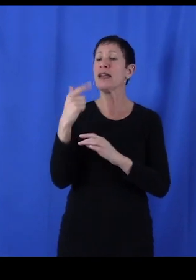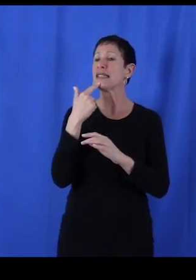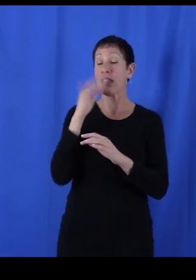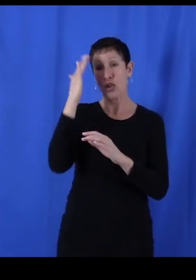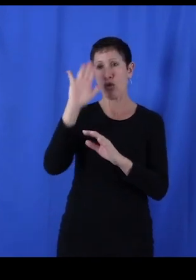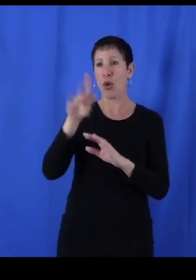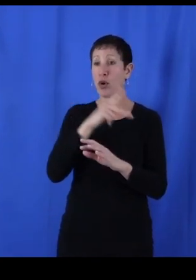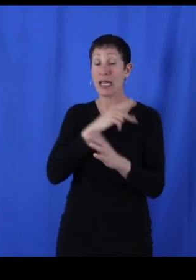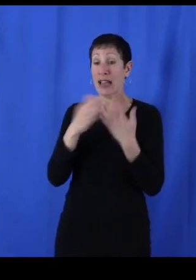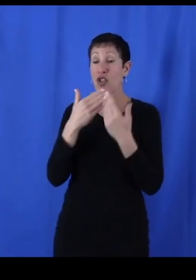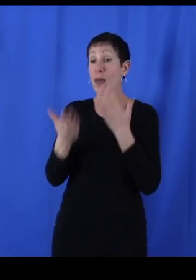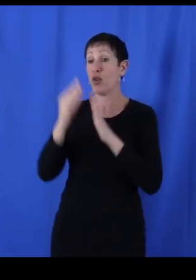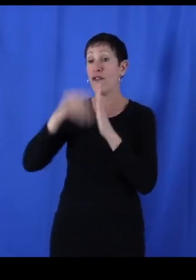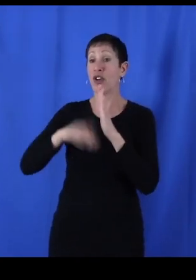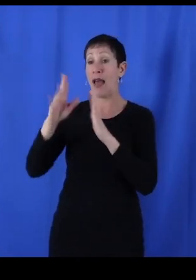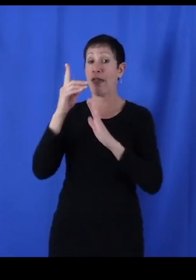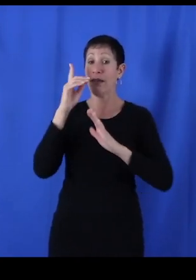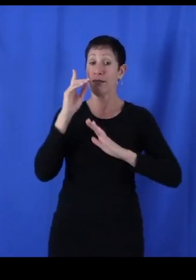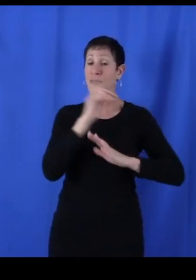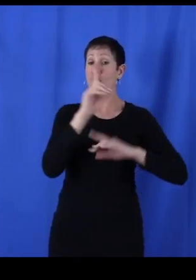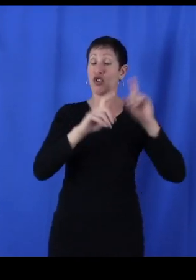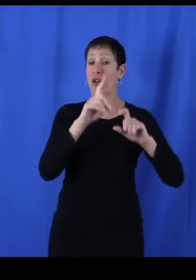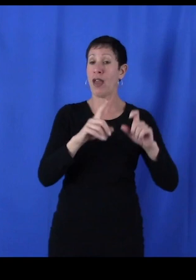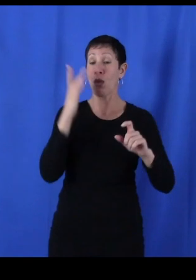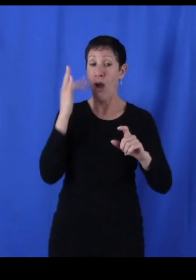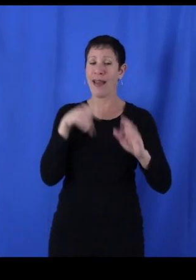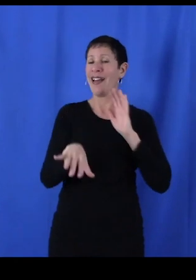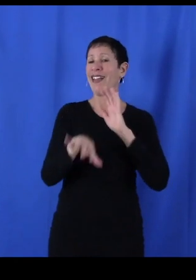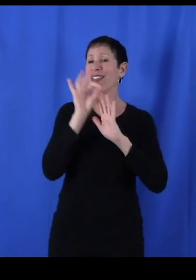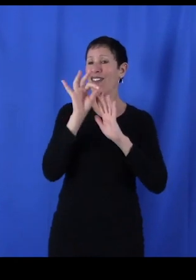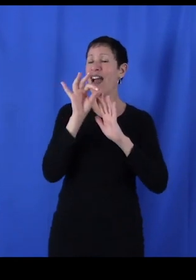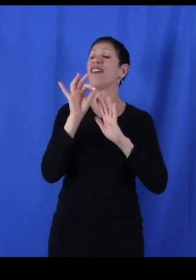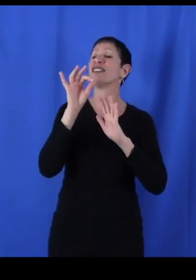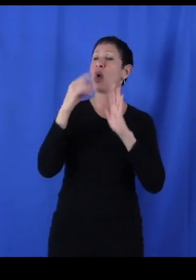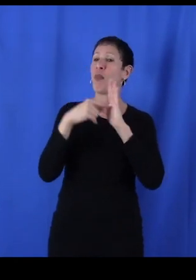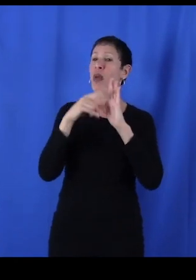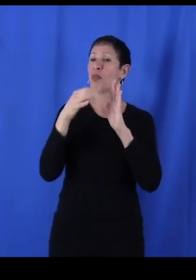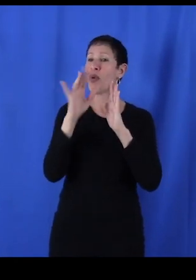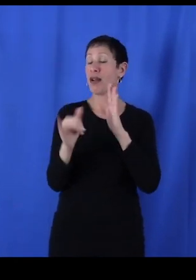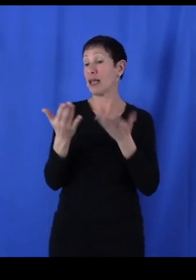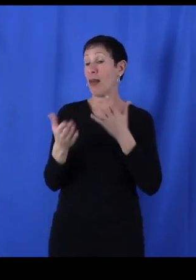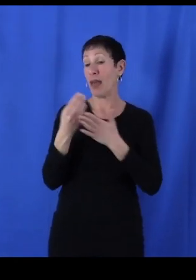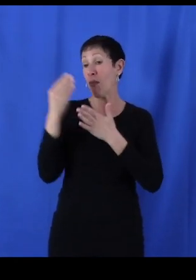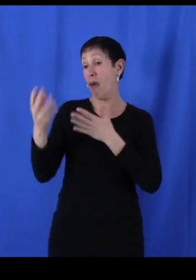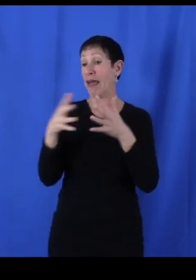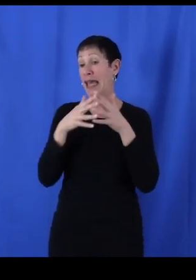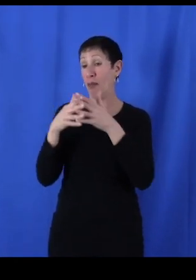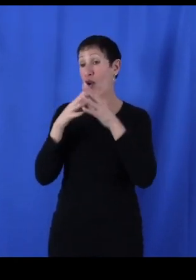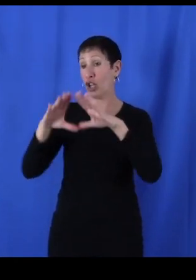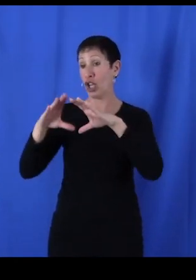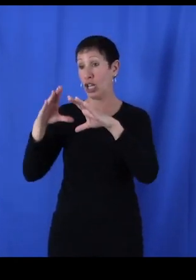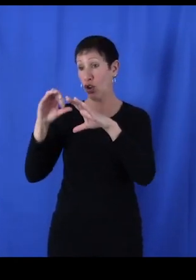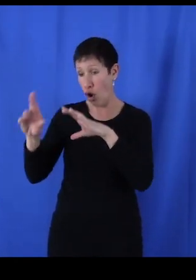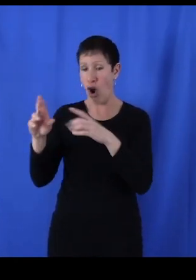survey. And it's because they discovered proxies such as buying an American car or liking